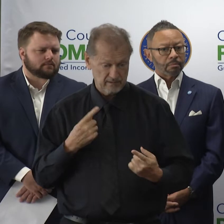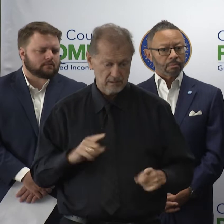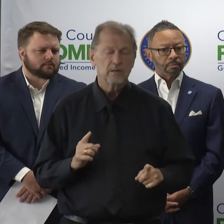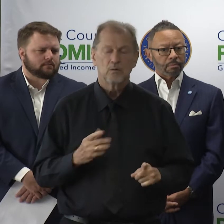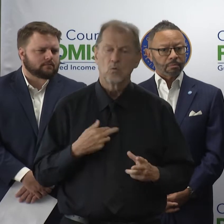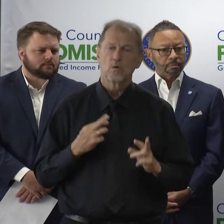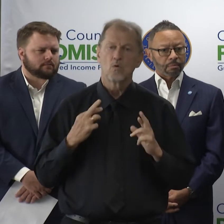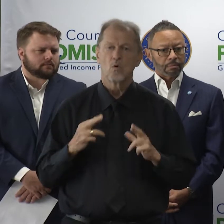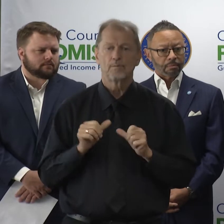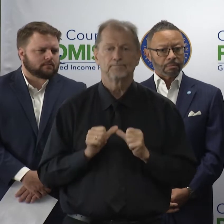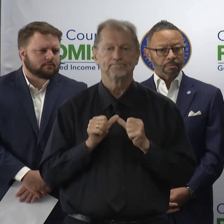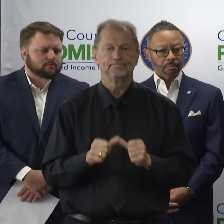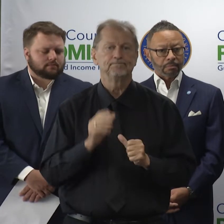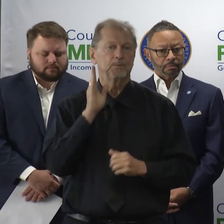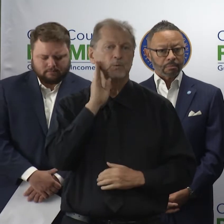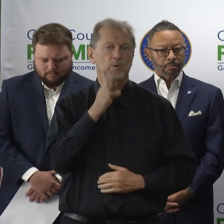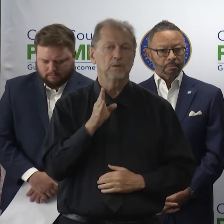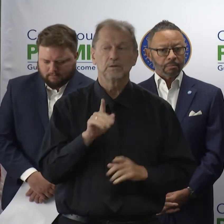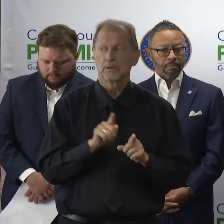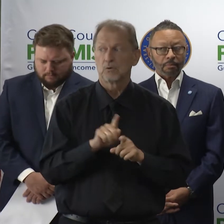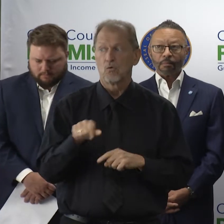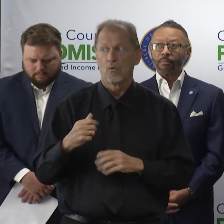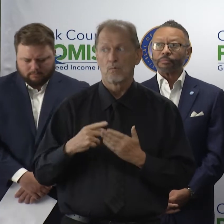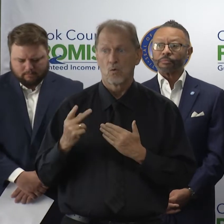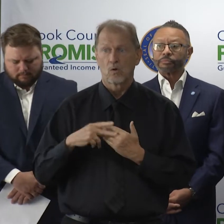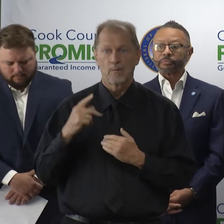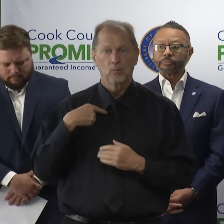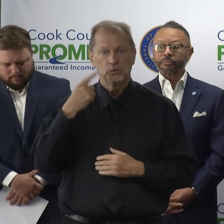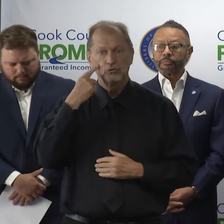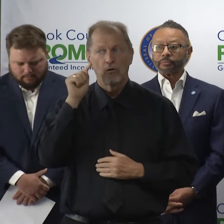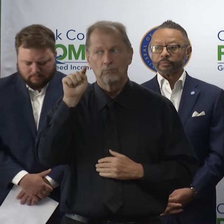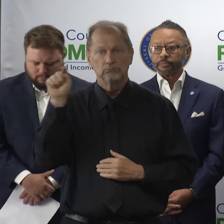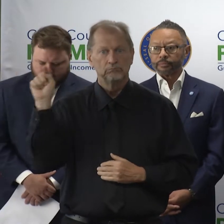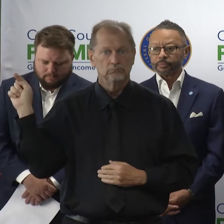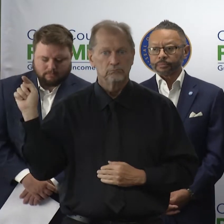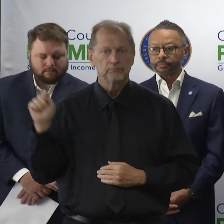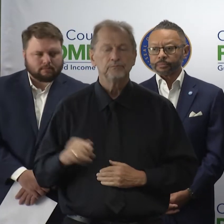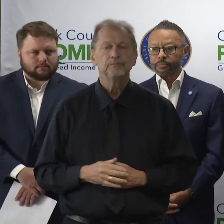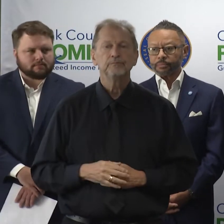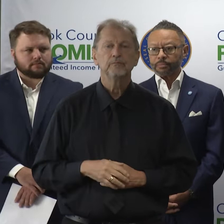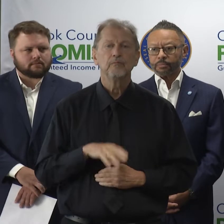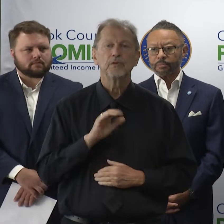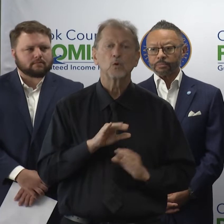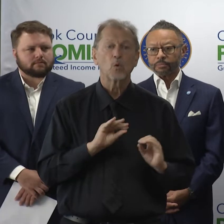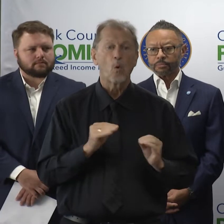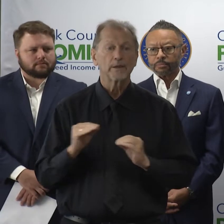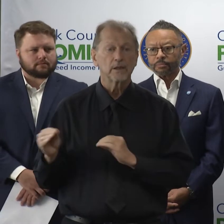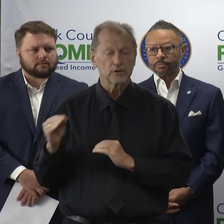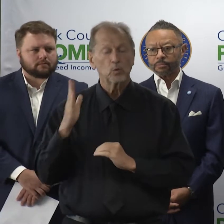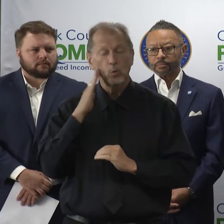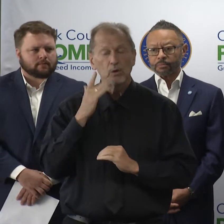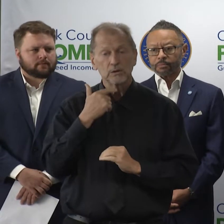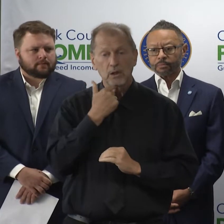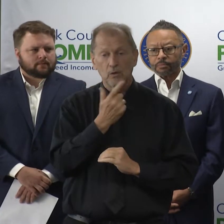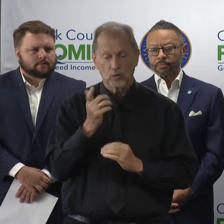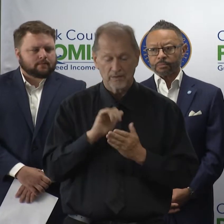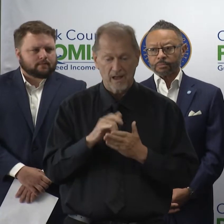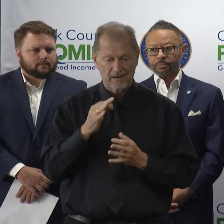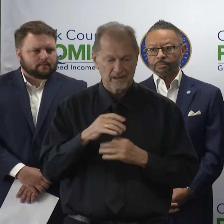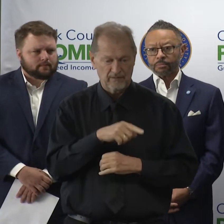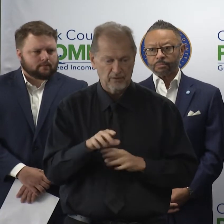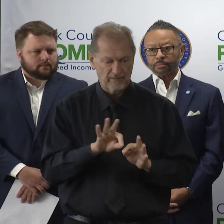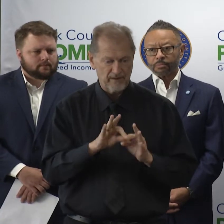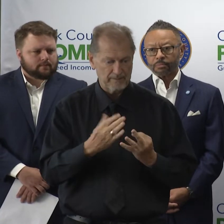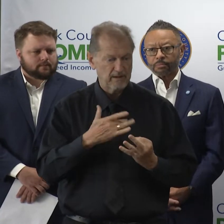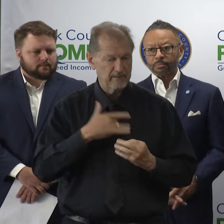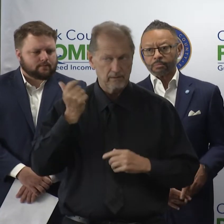programs across the country. As our partners will tell you, with a stable financial foundation,